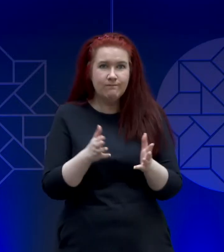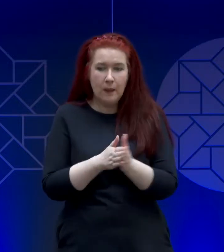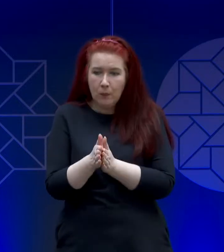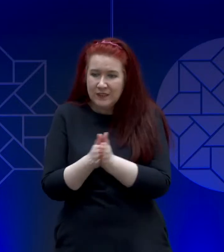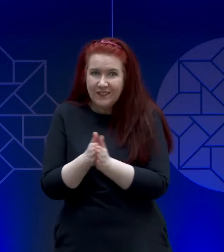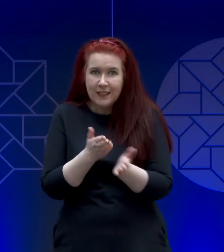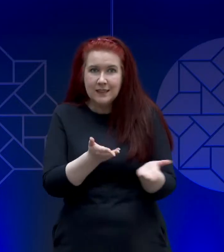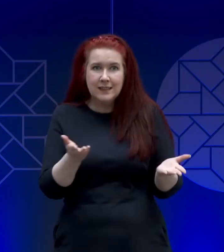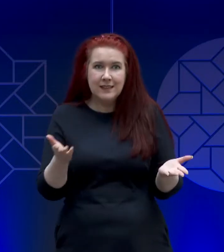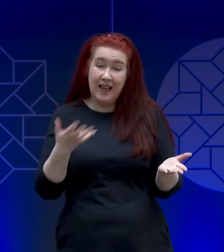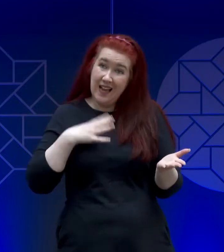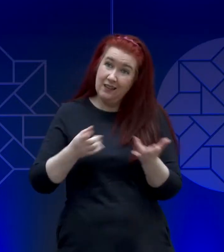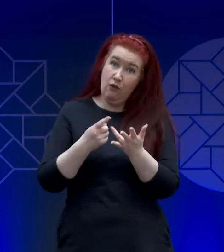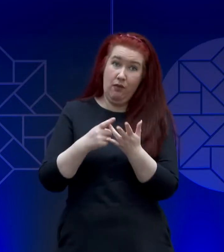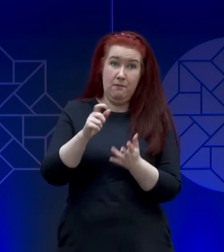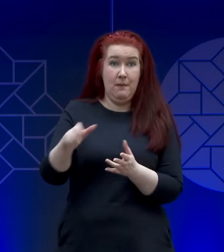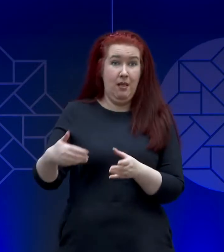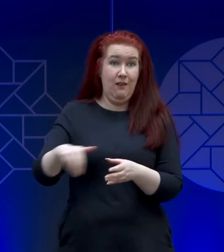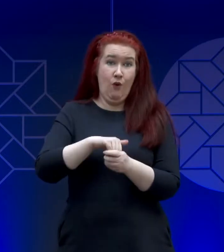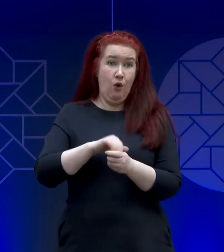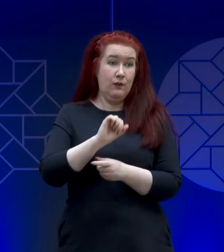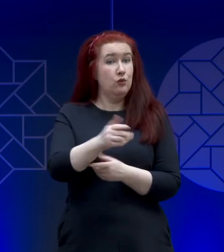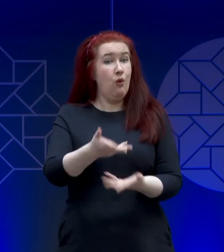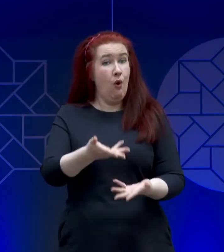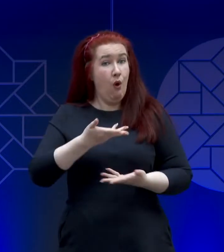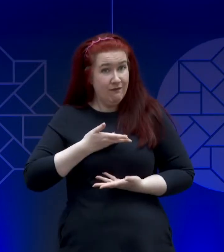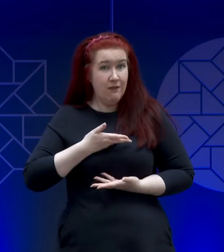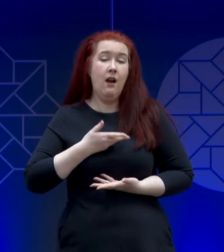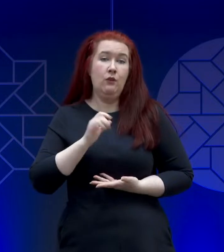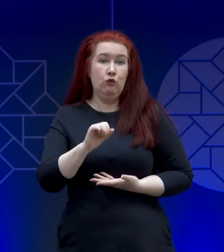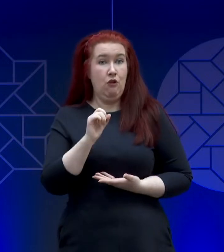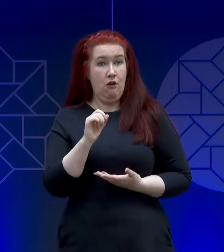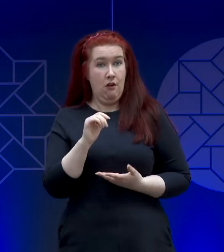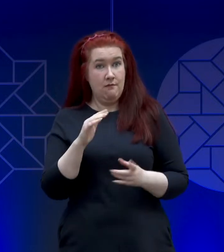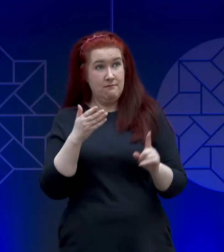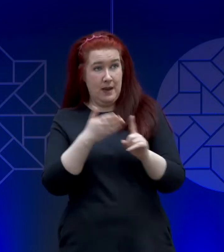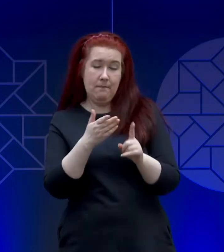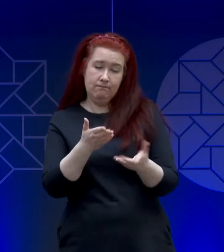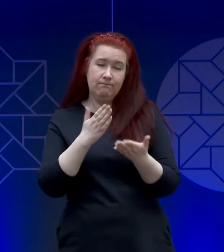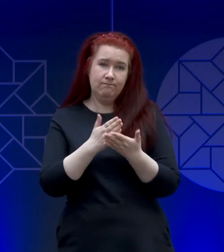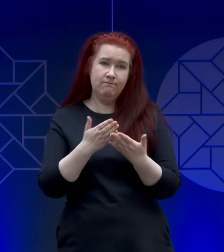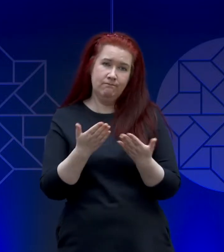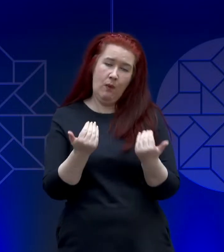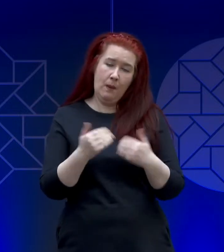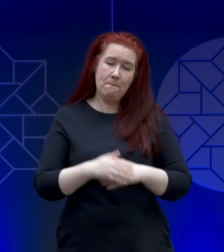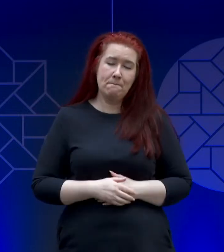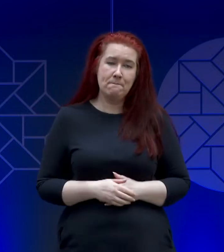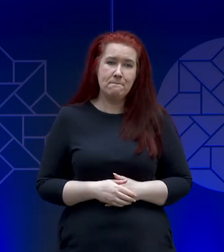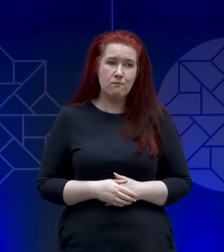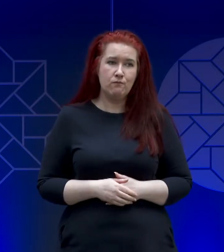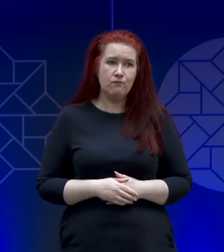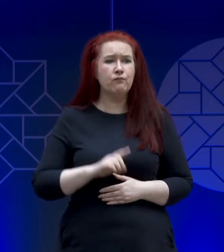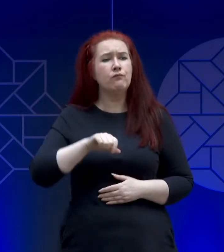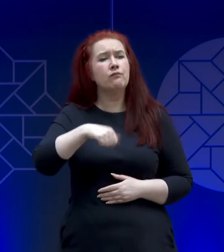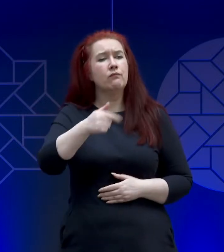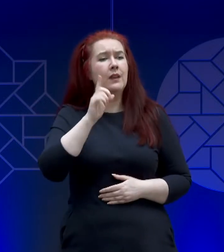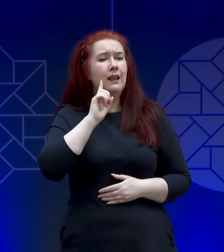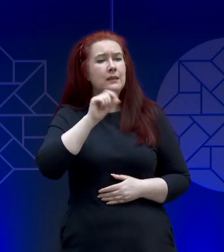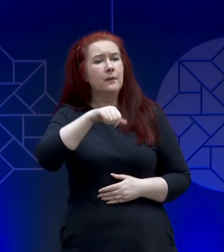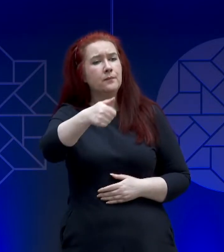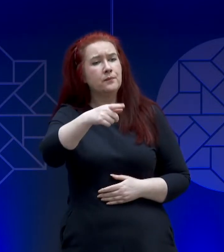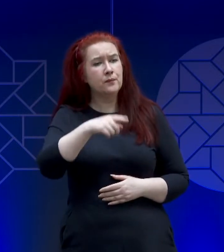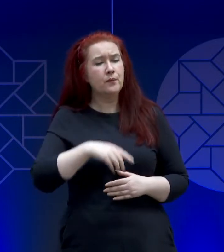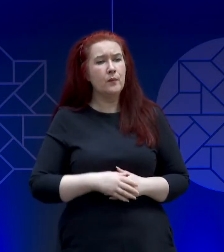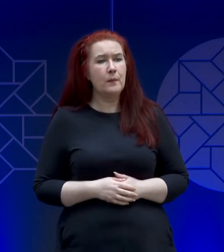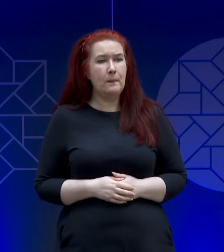be participants in that process, and your offer and your indication is very welcome. Just the lady behind you there, thank